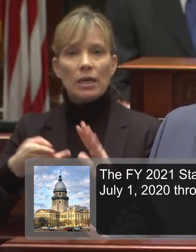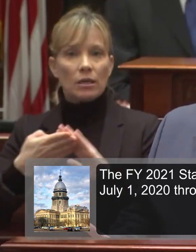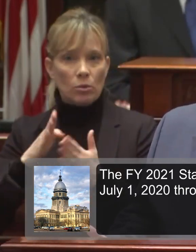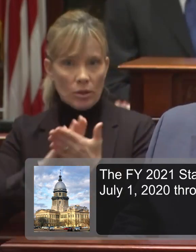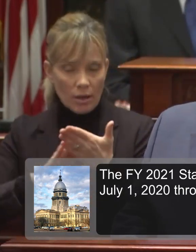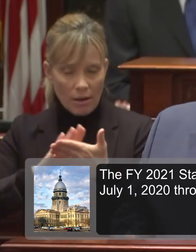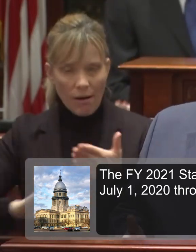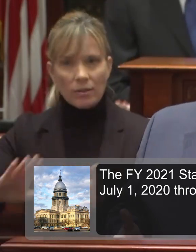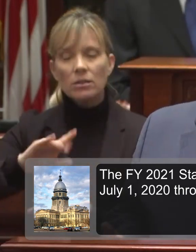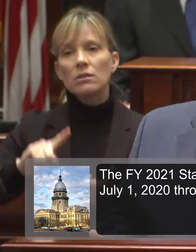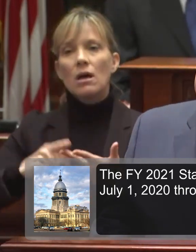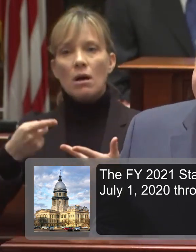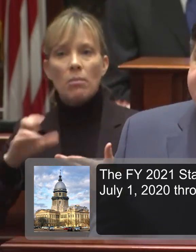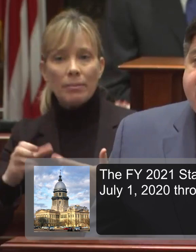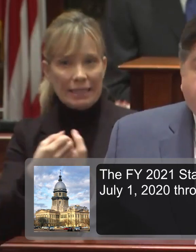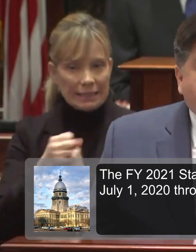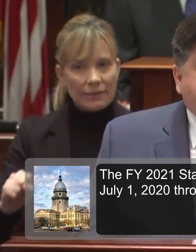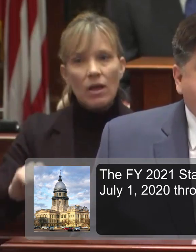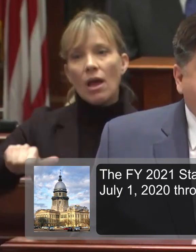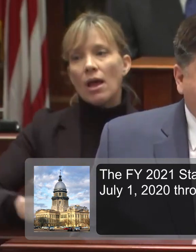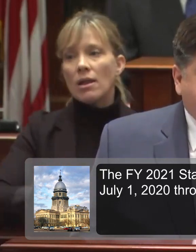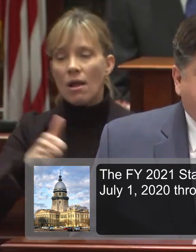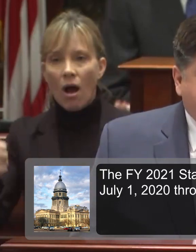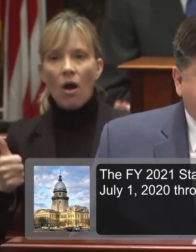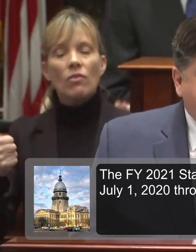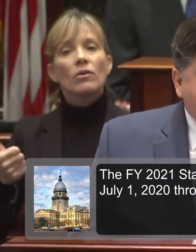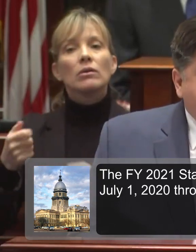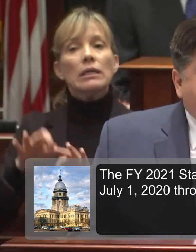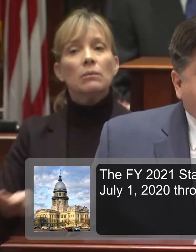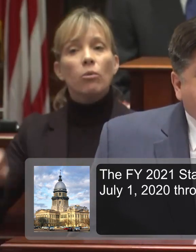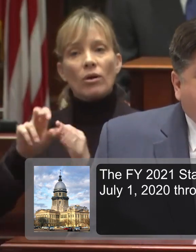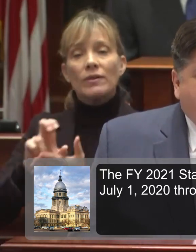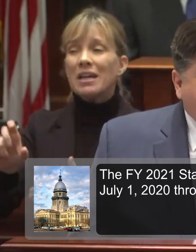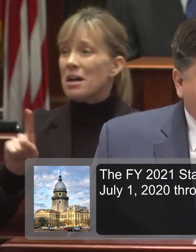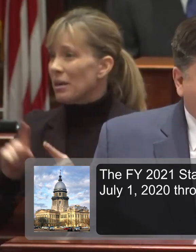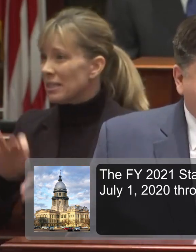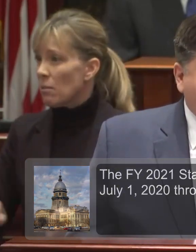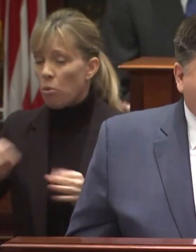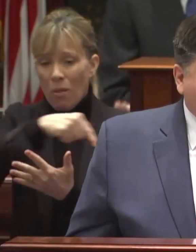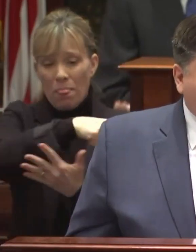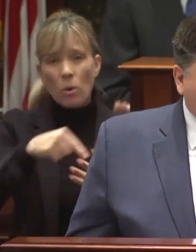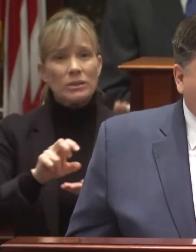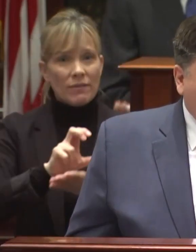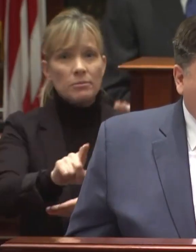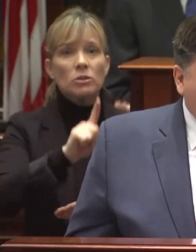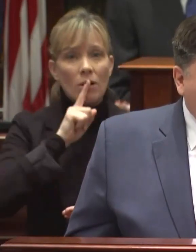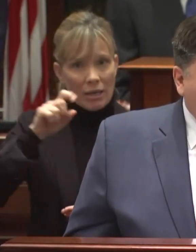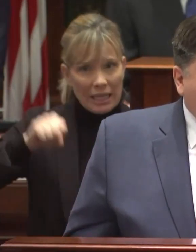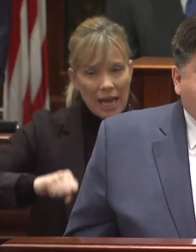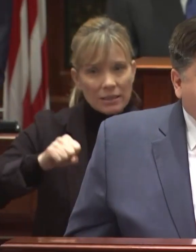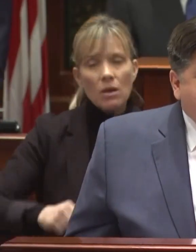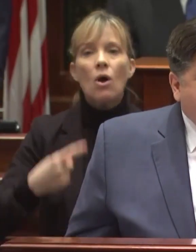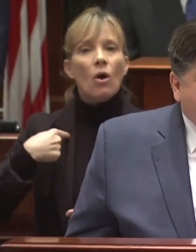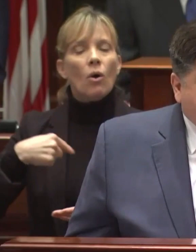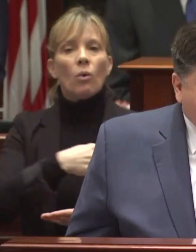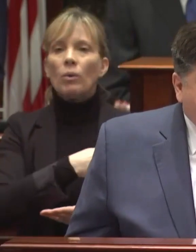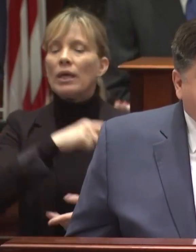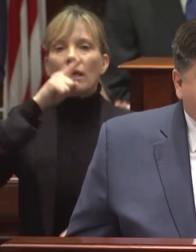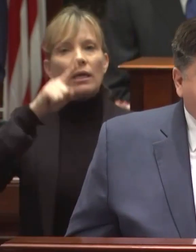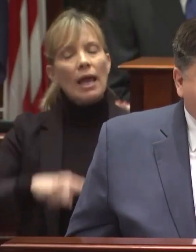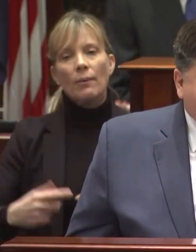community colleges, public safety, and other key investments. But as important as these investments are, we